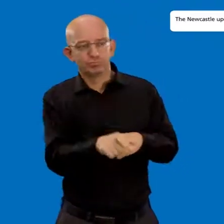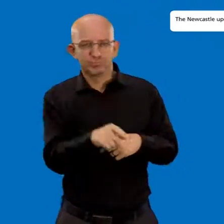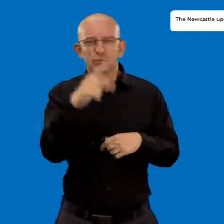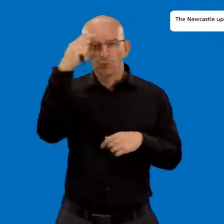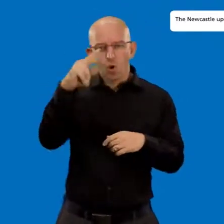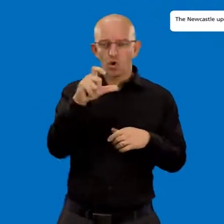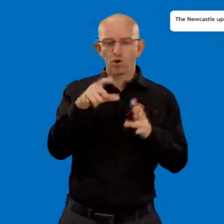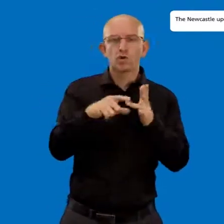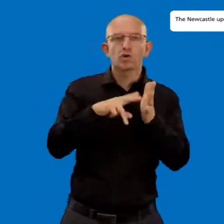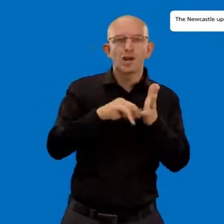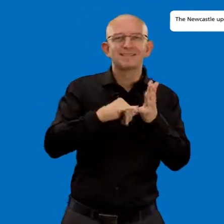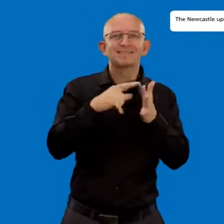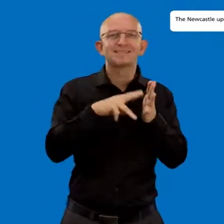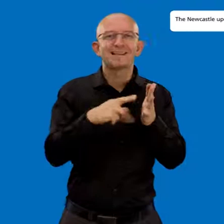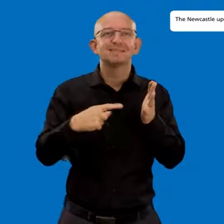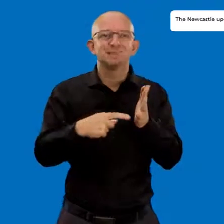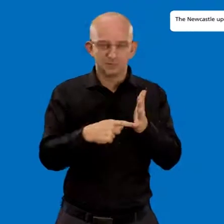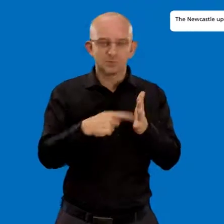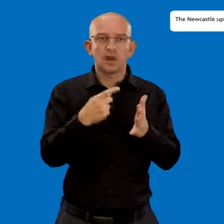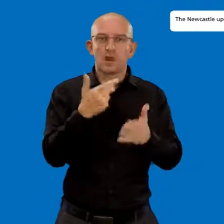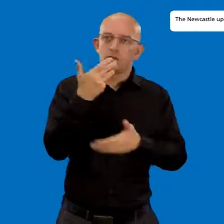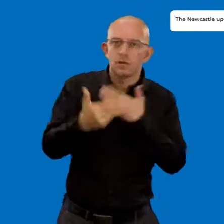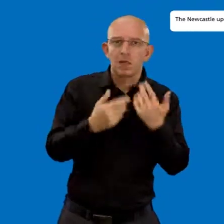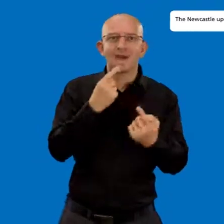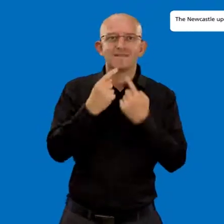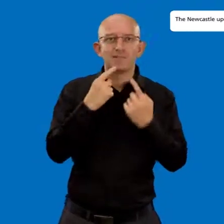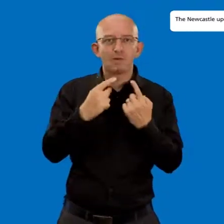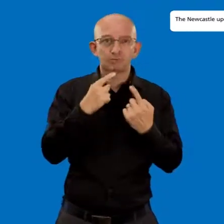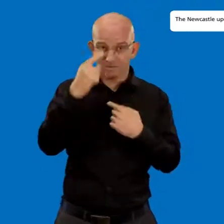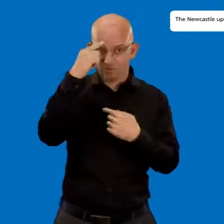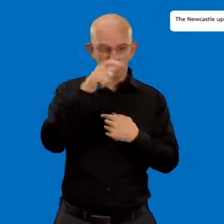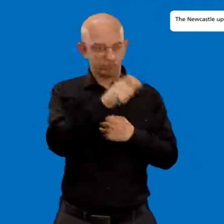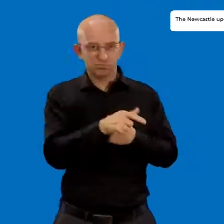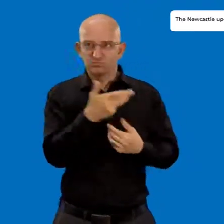consent, to provide information to other parties.